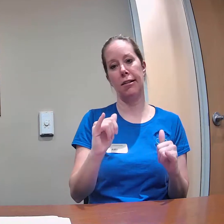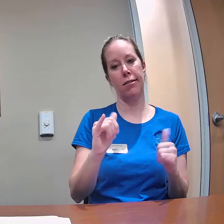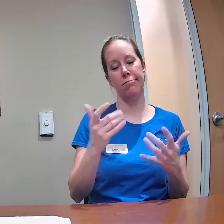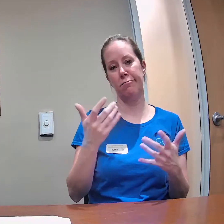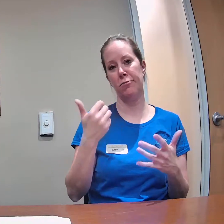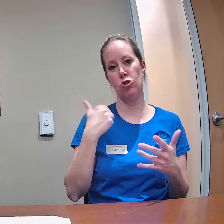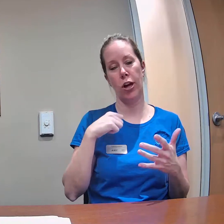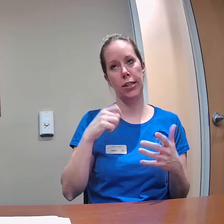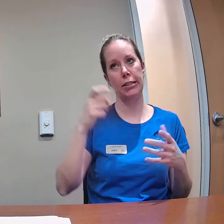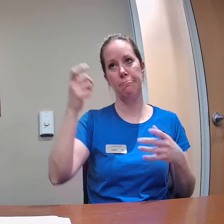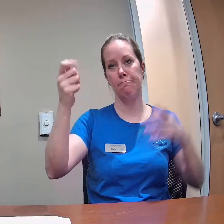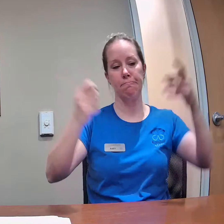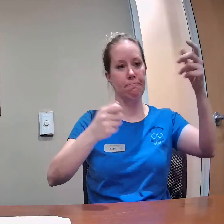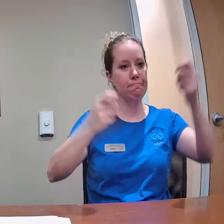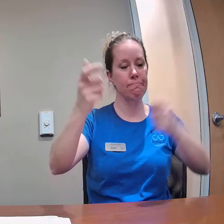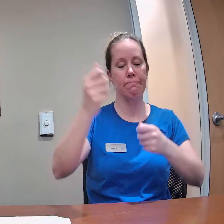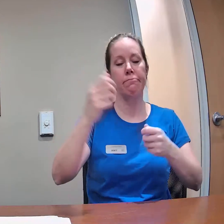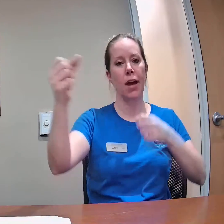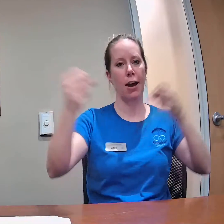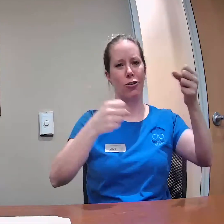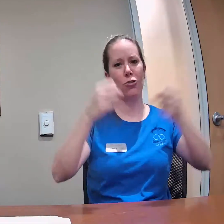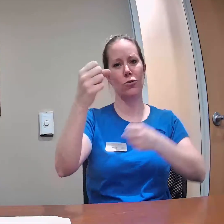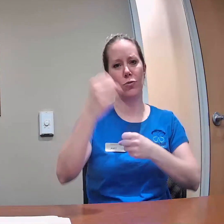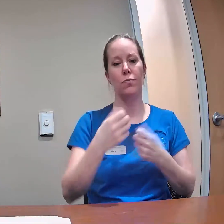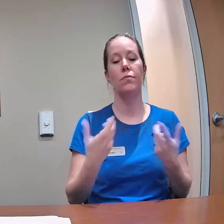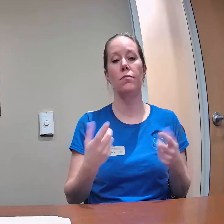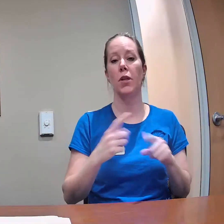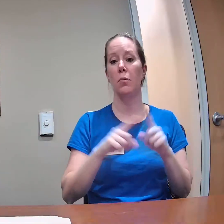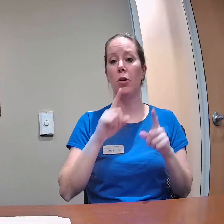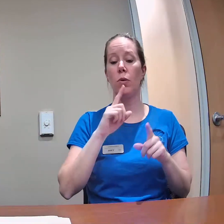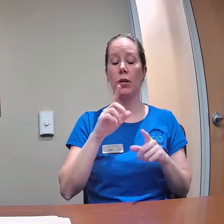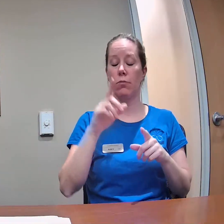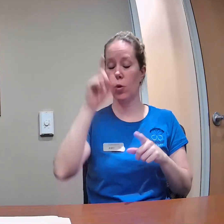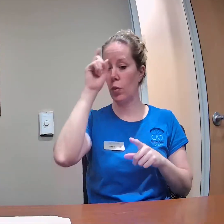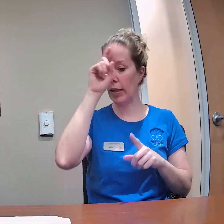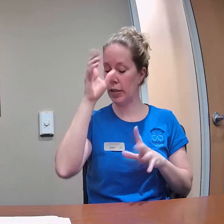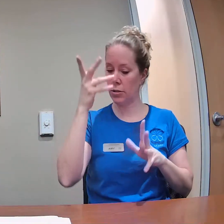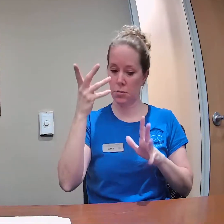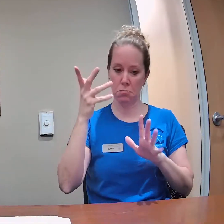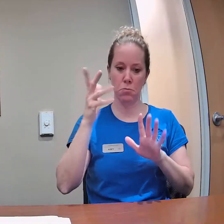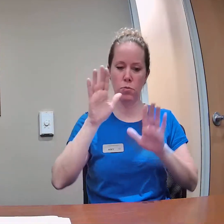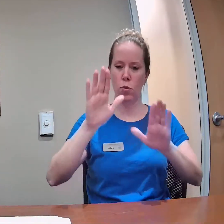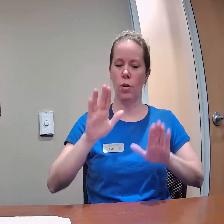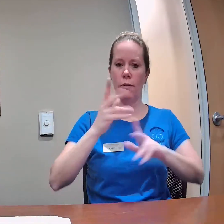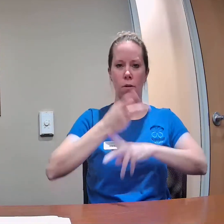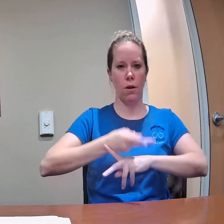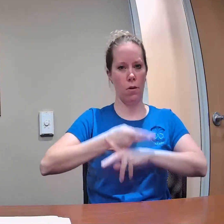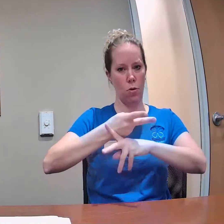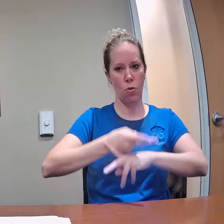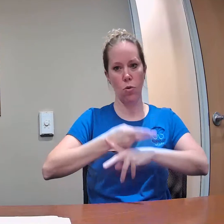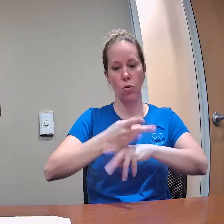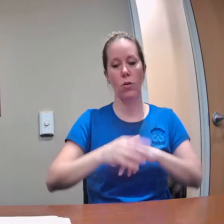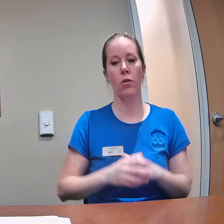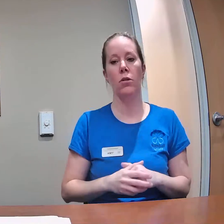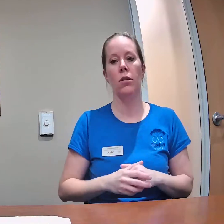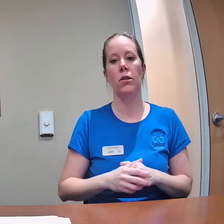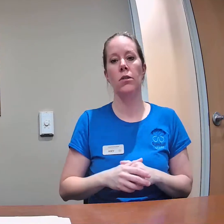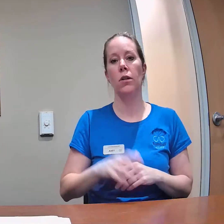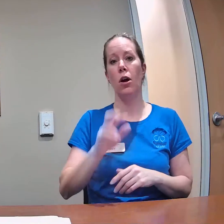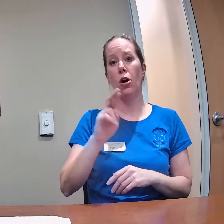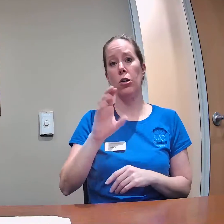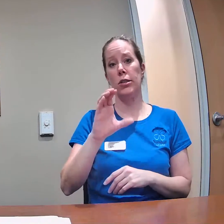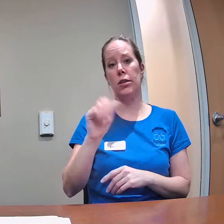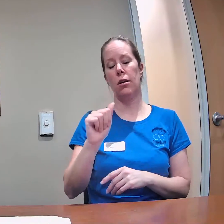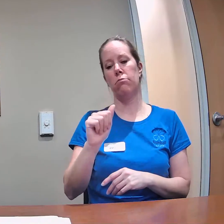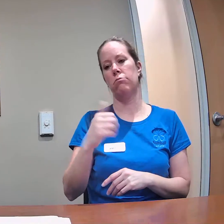trying to get more PSWs on board. But the residents are being well cared for. The resident care aides have been a